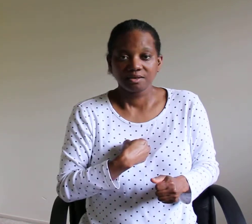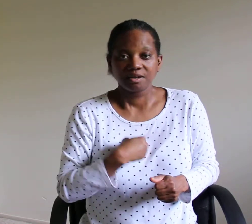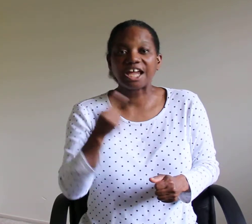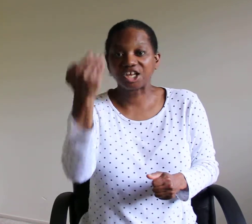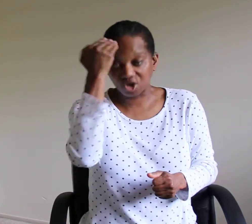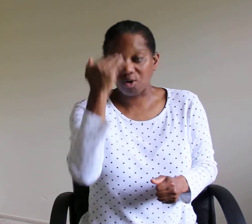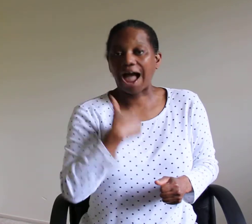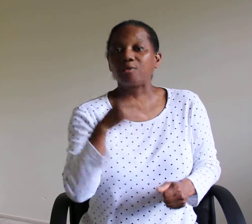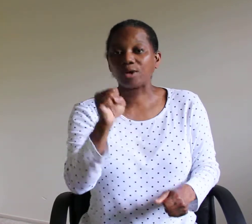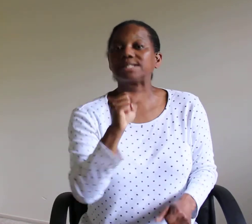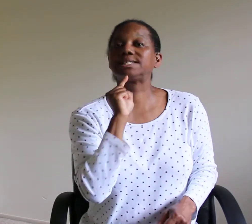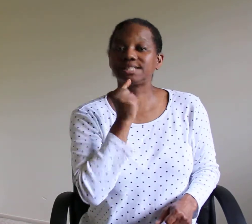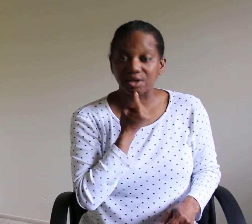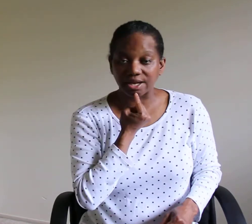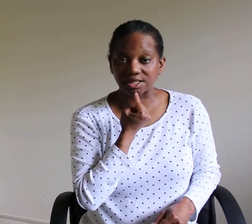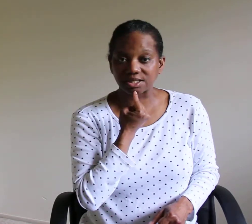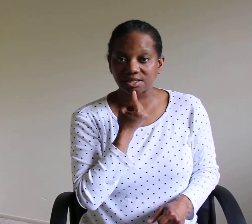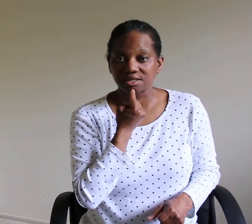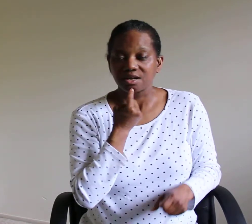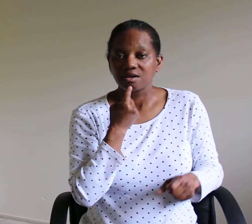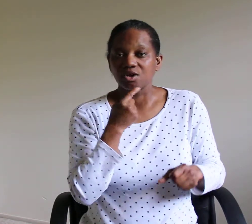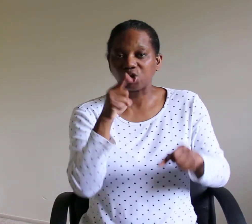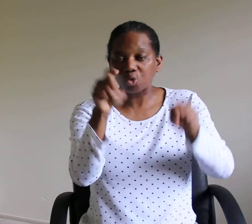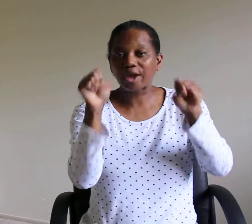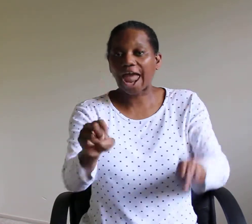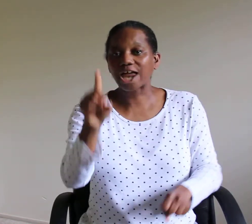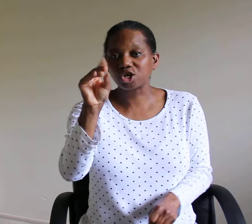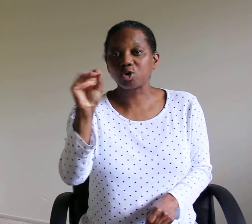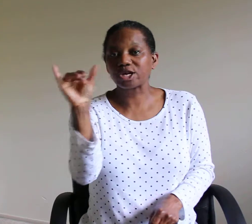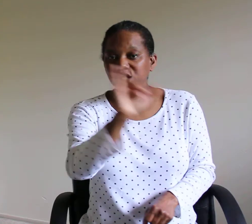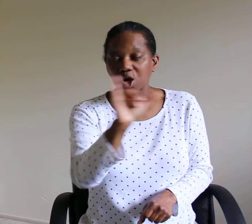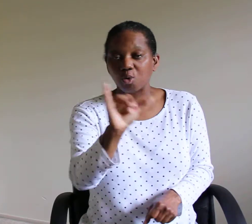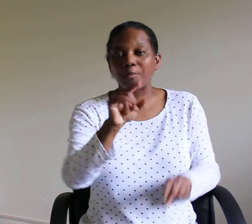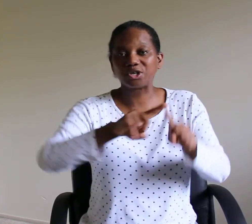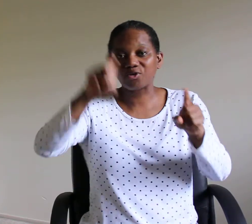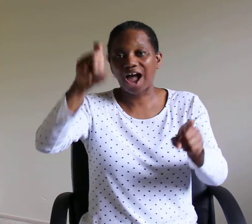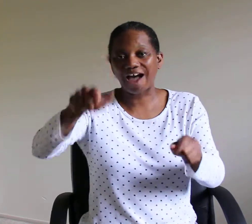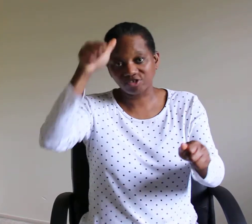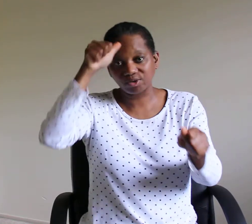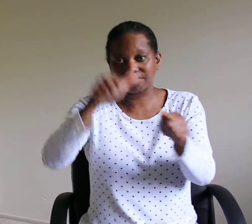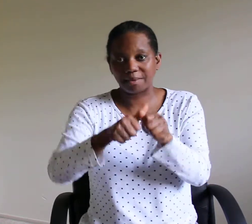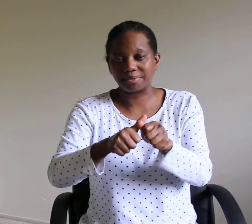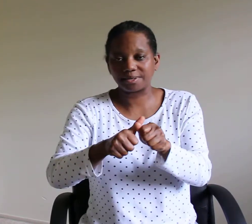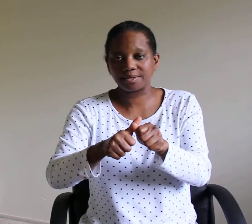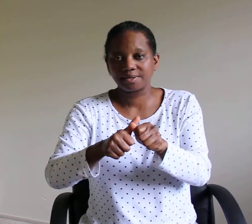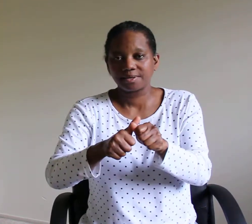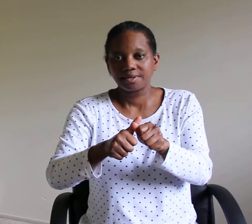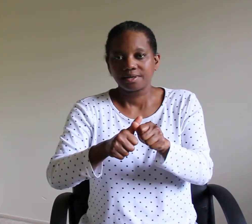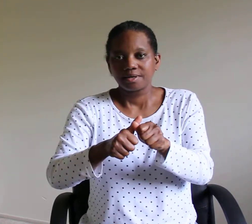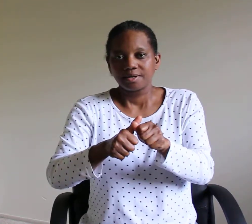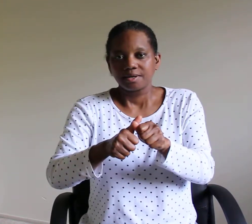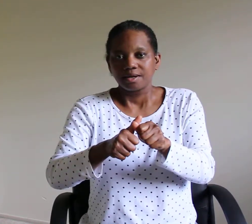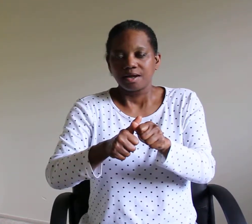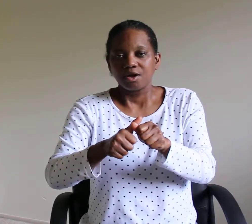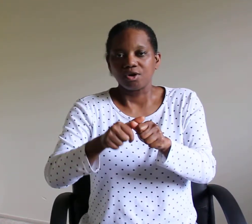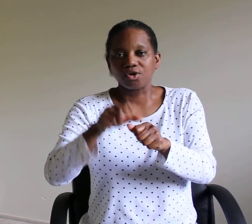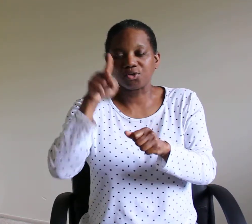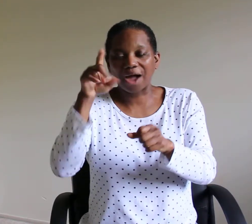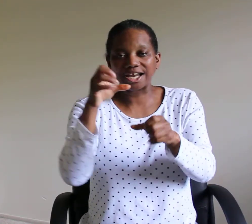He knew I was serious. You can do it too, but you have to remember, you got to